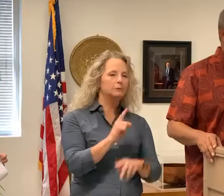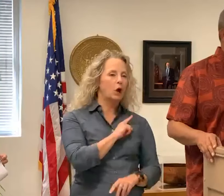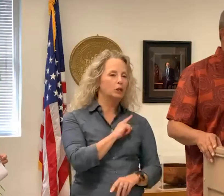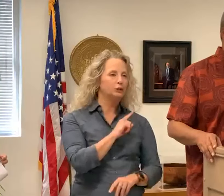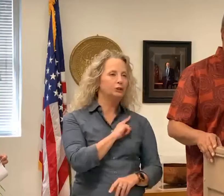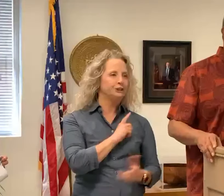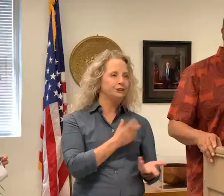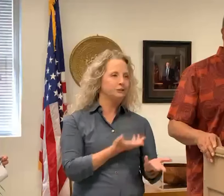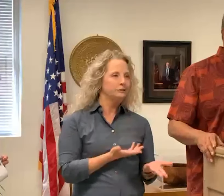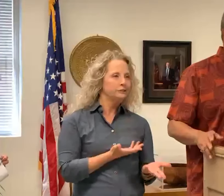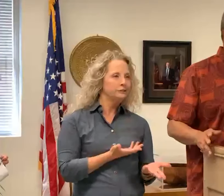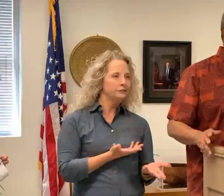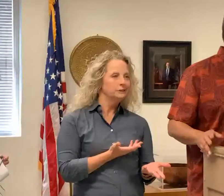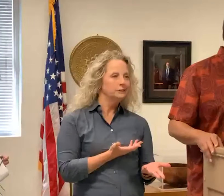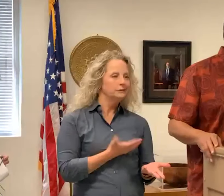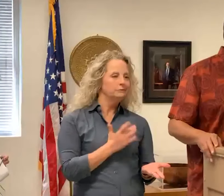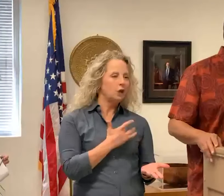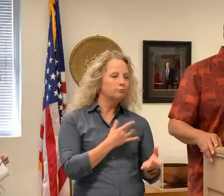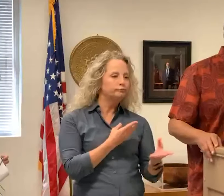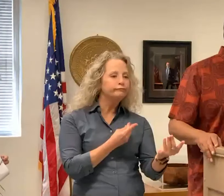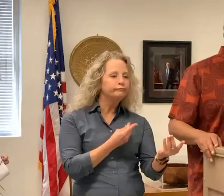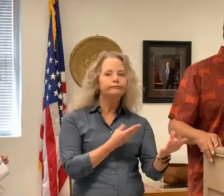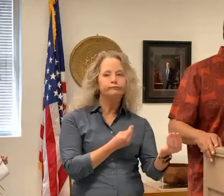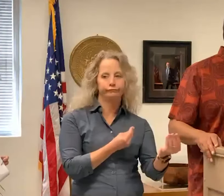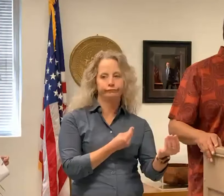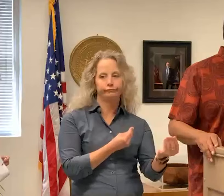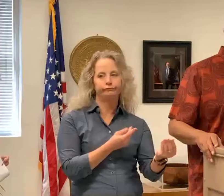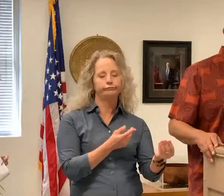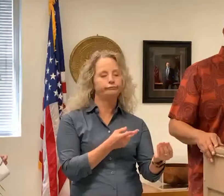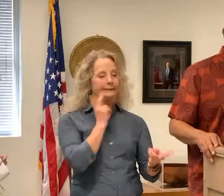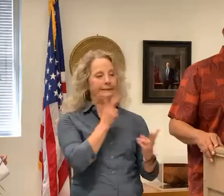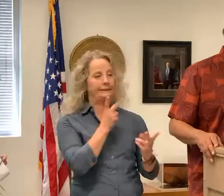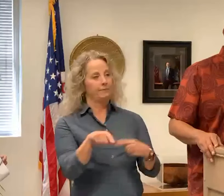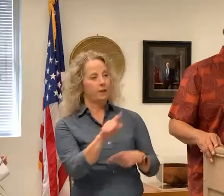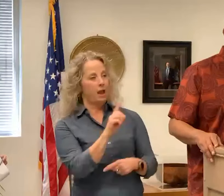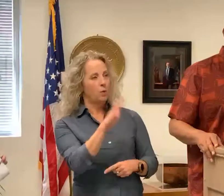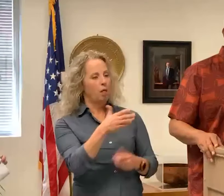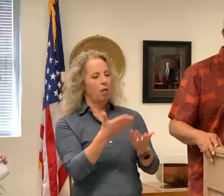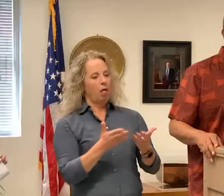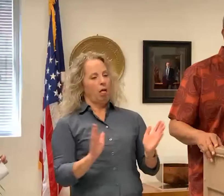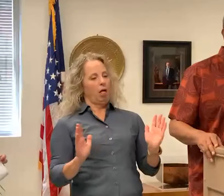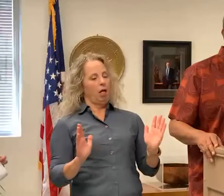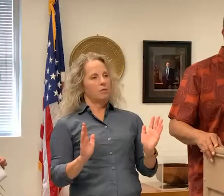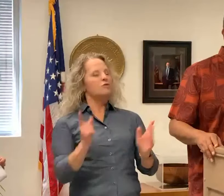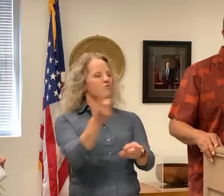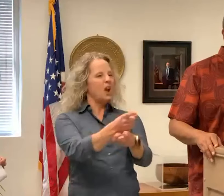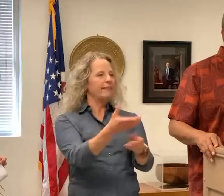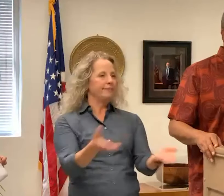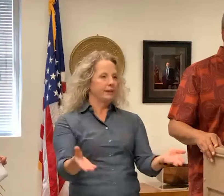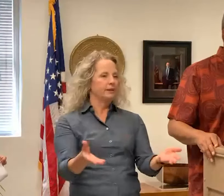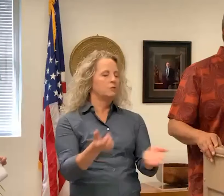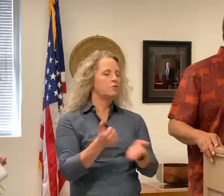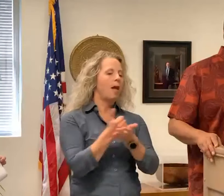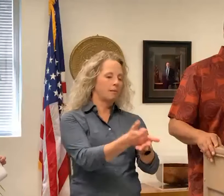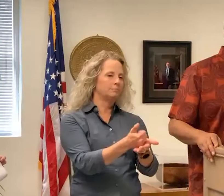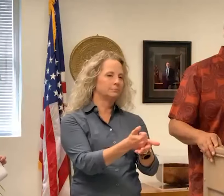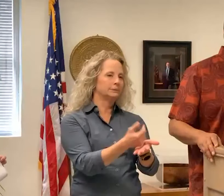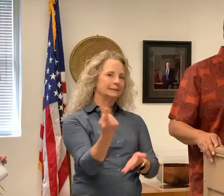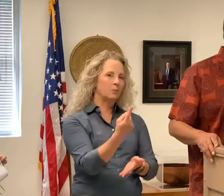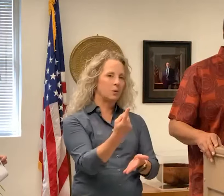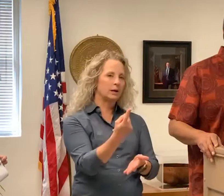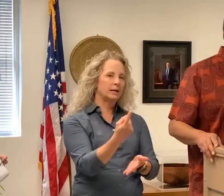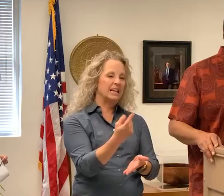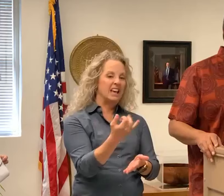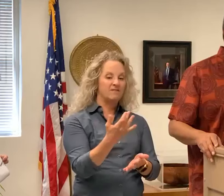conscience, is, I don't know how else to say it, to see if they will do what we think is the right thing to help someone. If